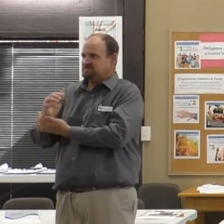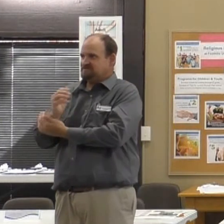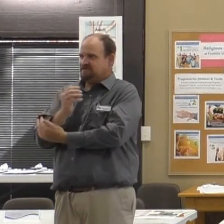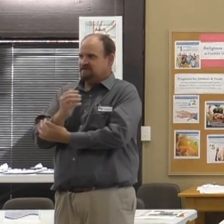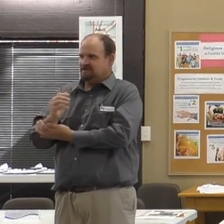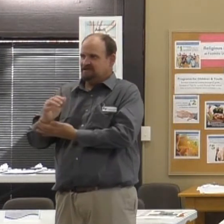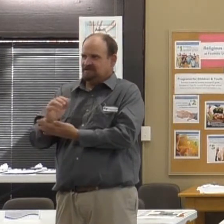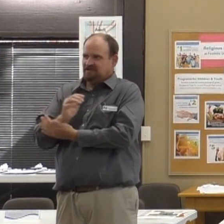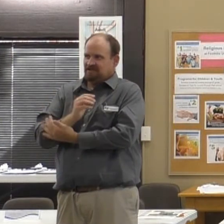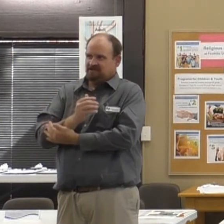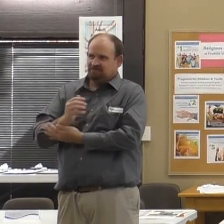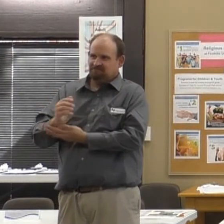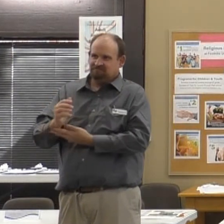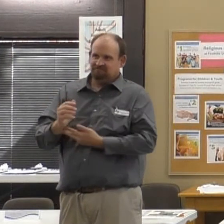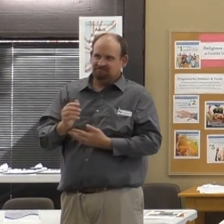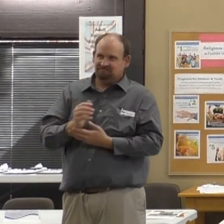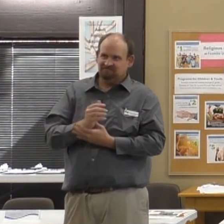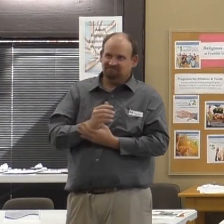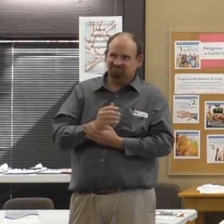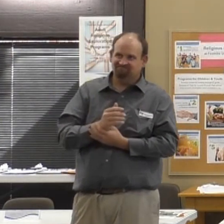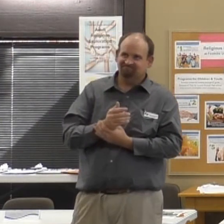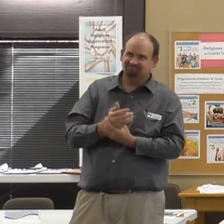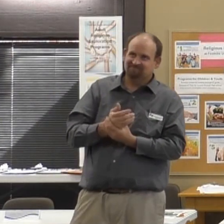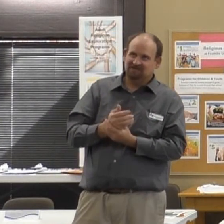as a whole.